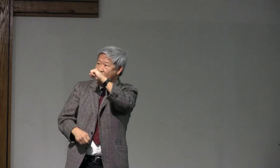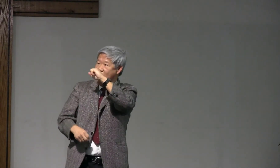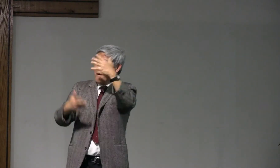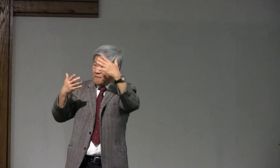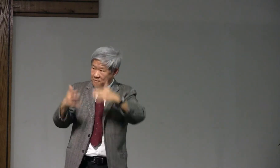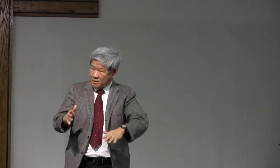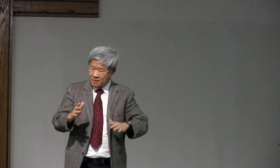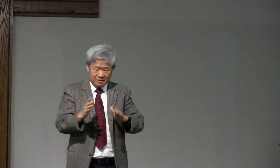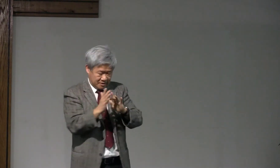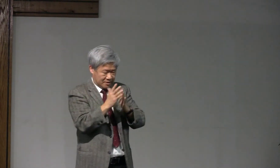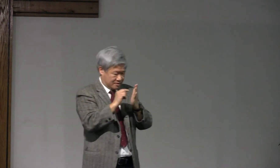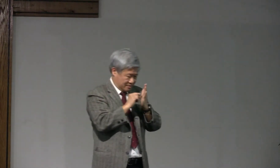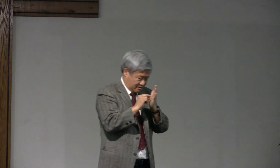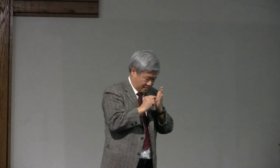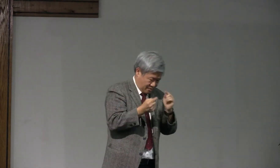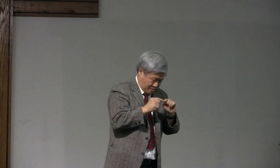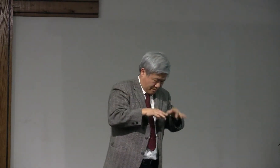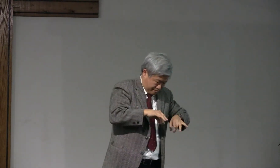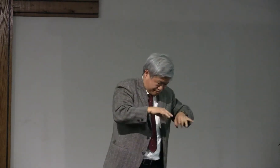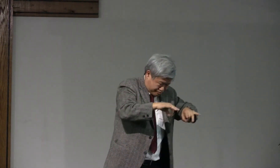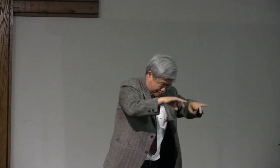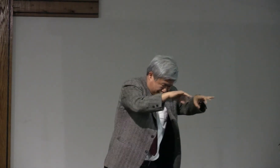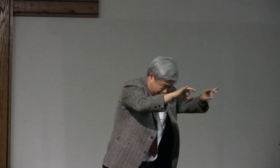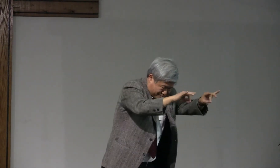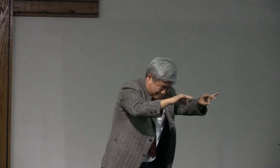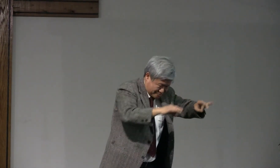rapture, people get fascinated by the rapture.